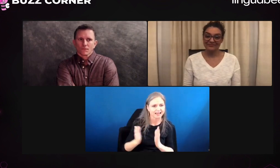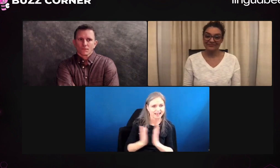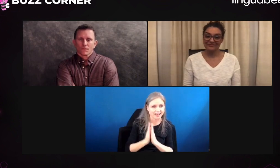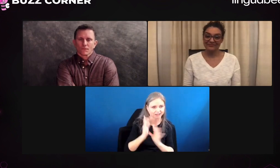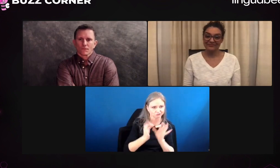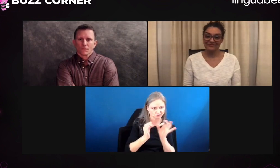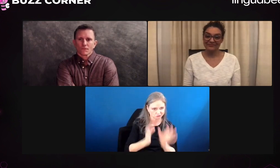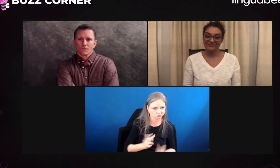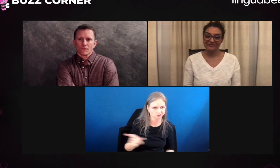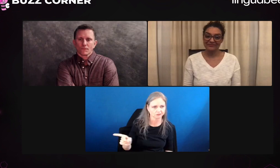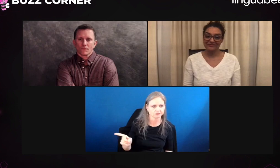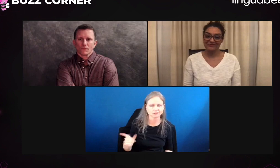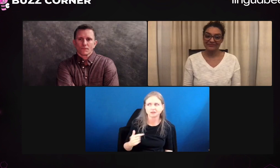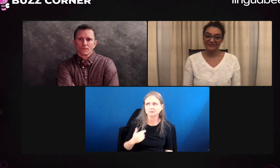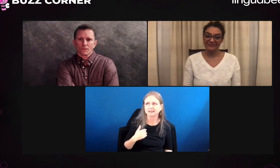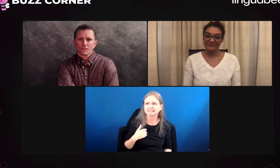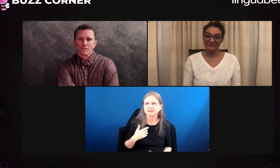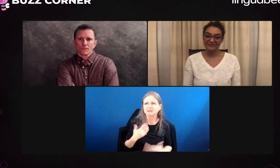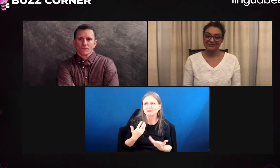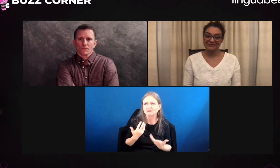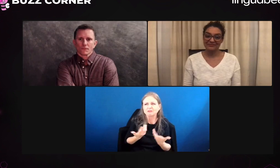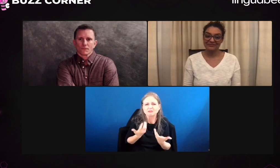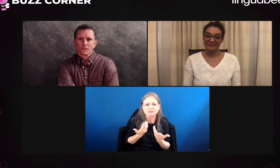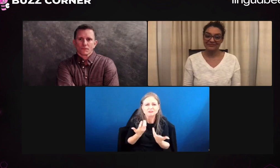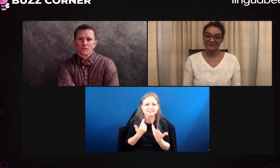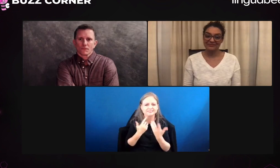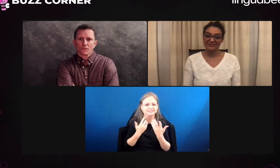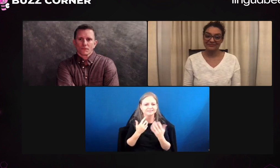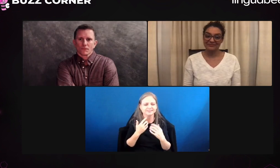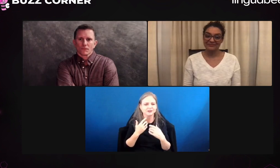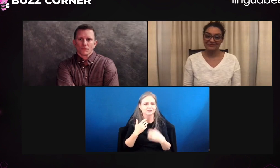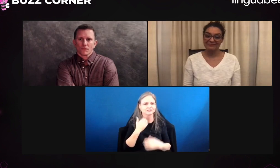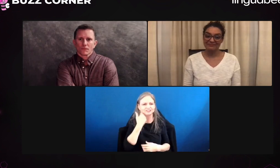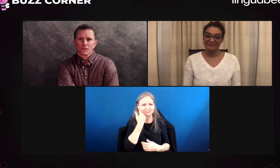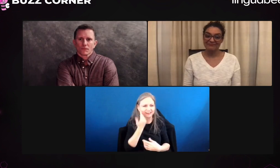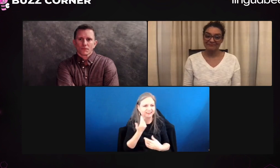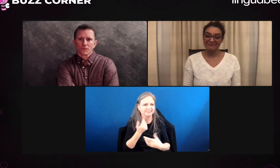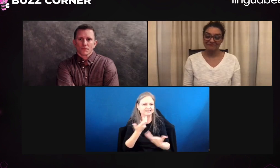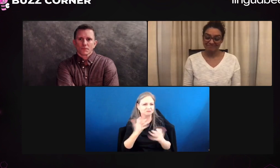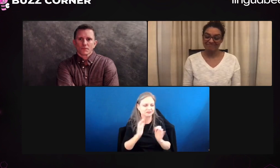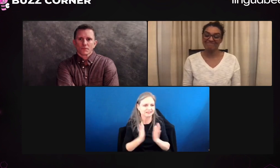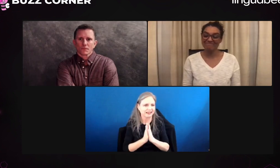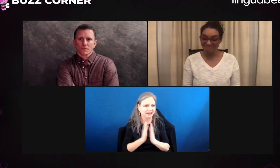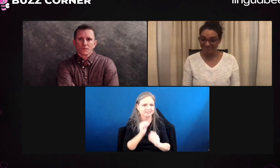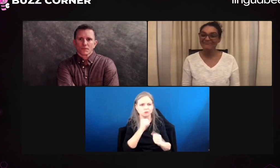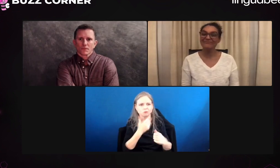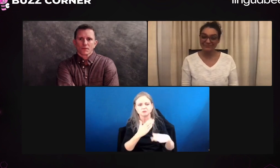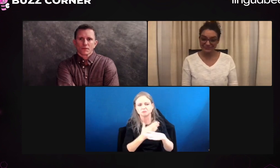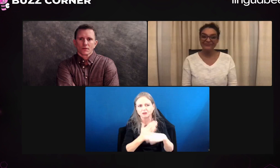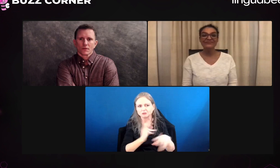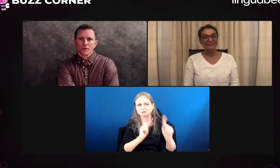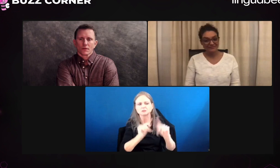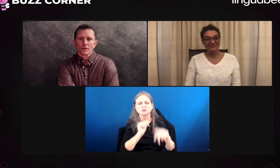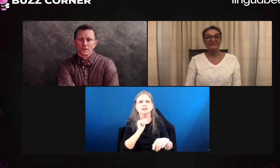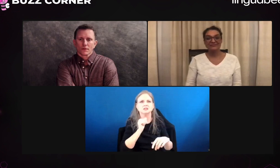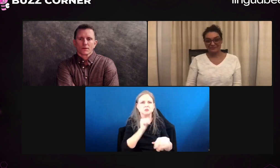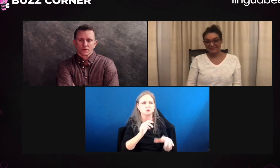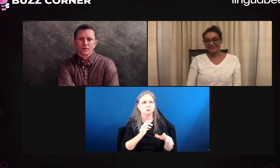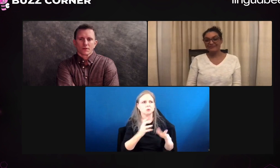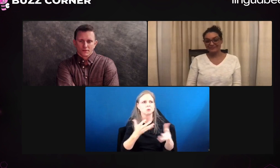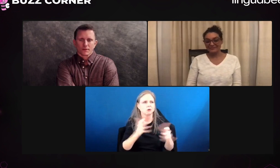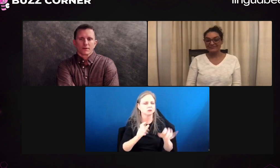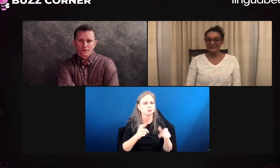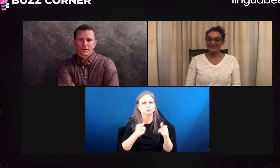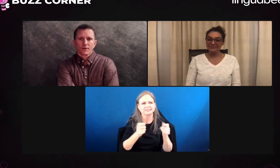know my husband always kind of said, hey, you need to request interpreters, and kind of got on my case about it. But it was a matter